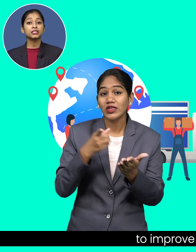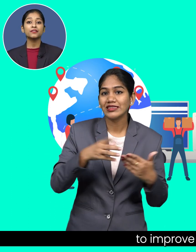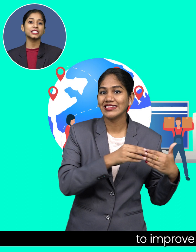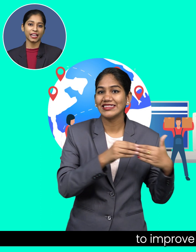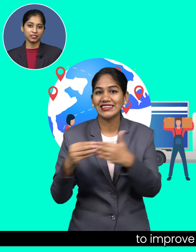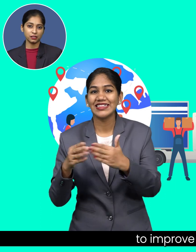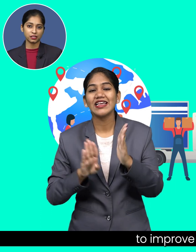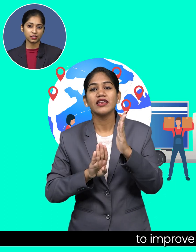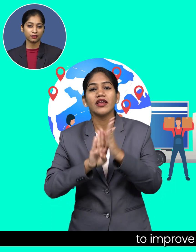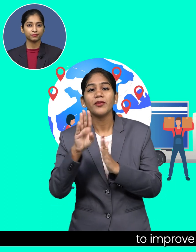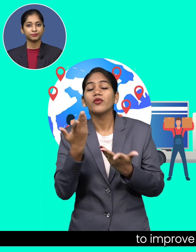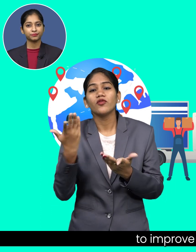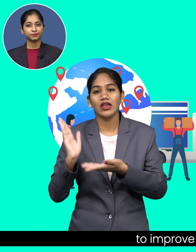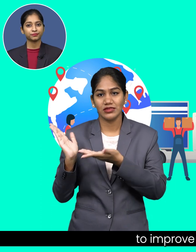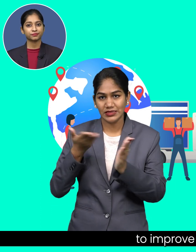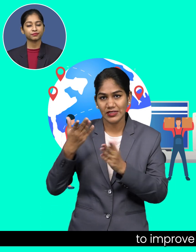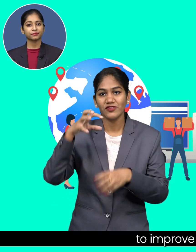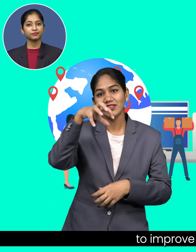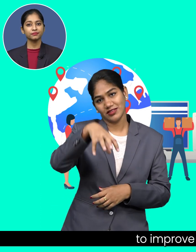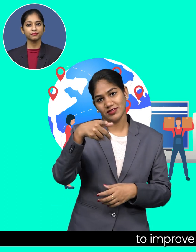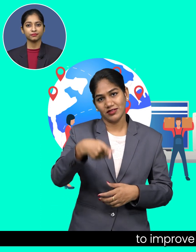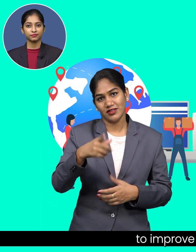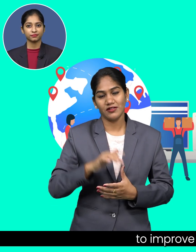the service sectors.